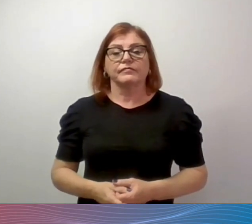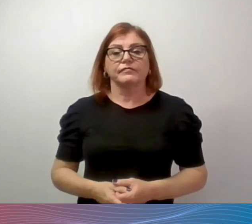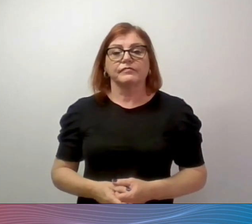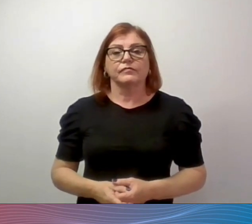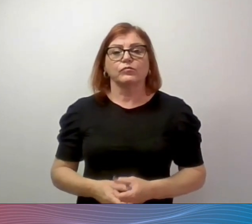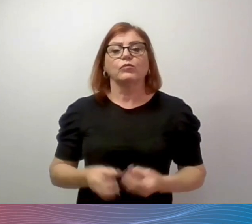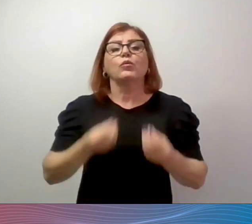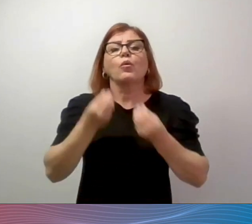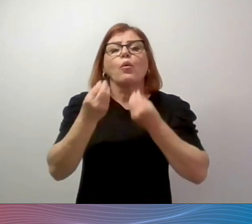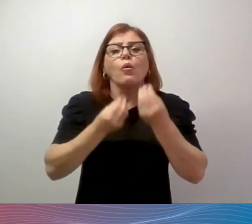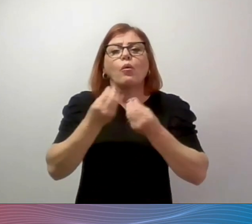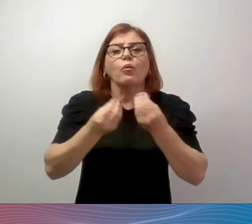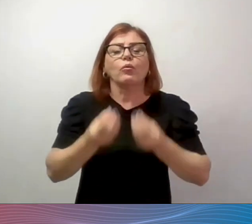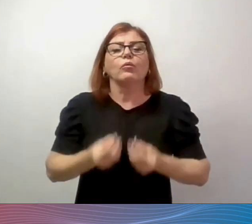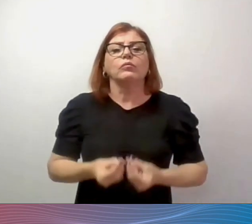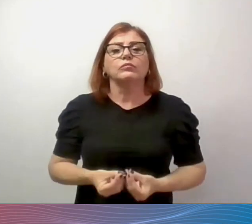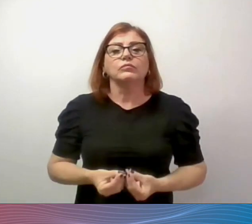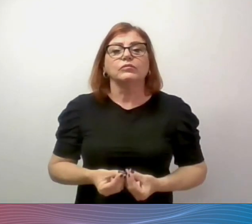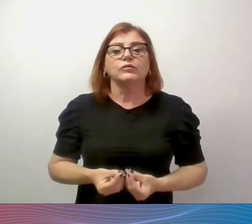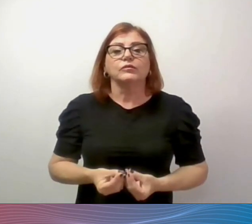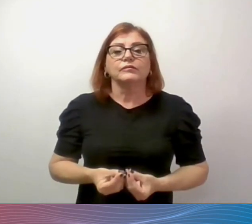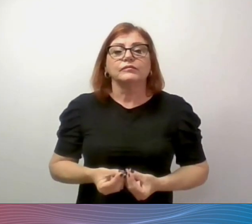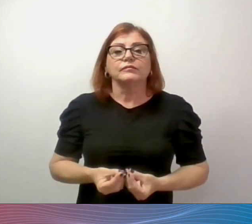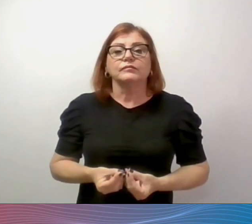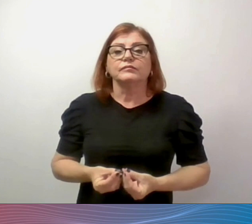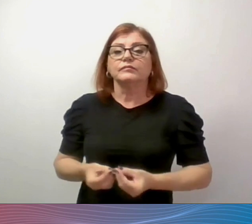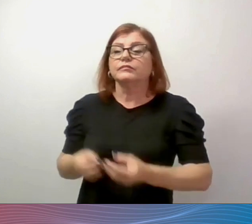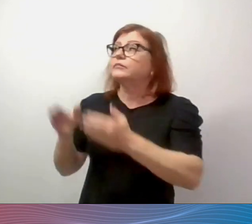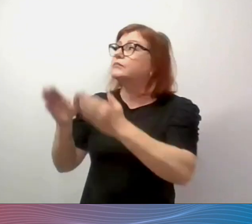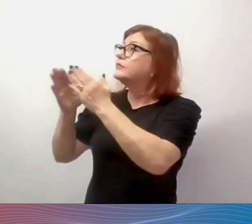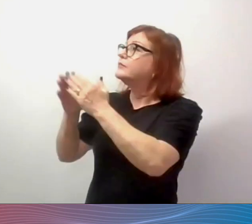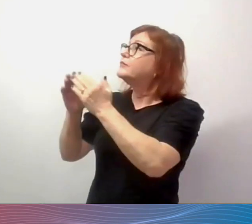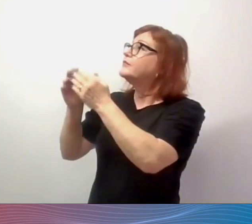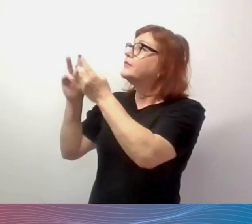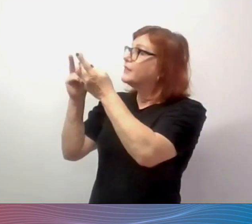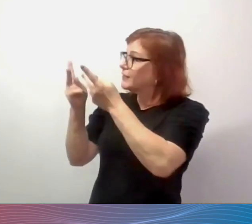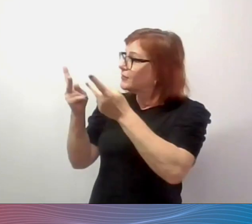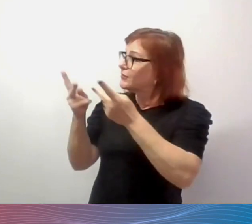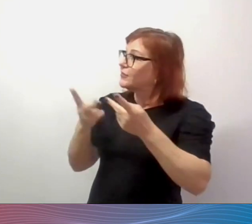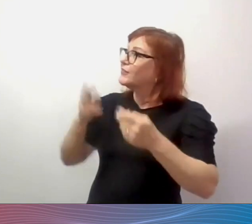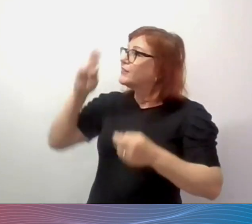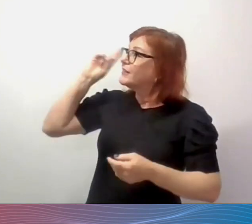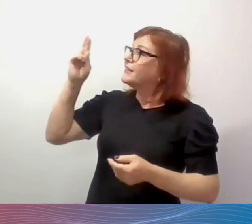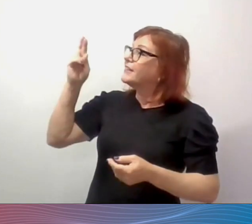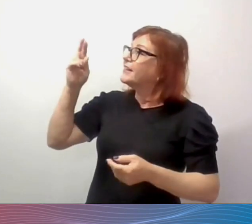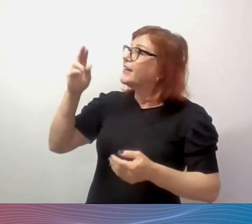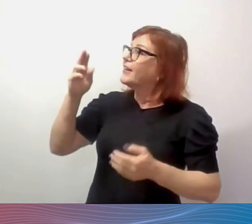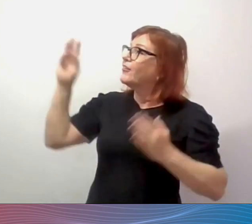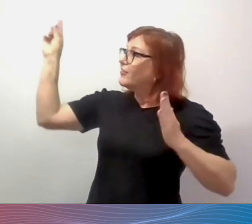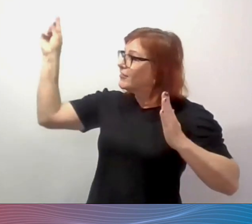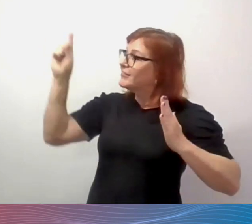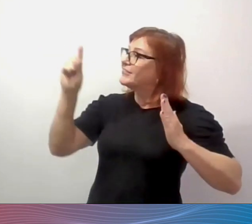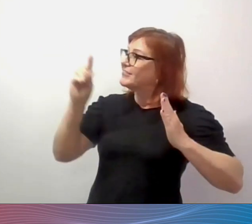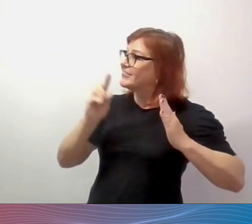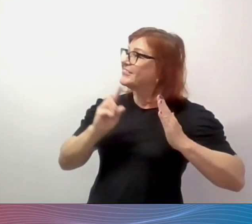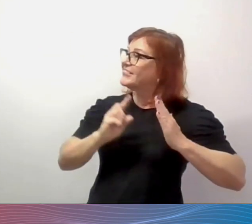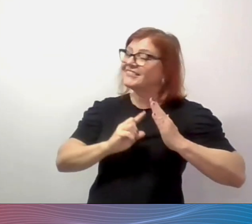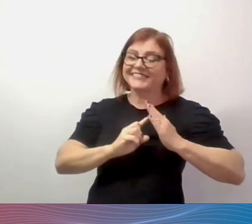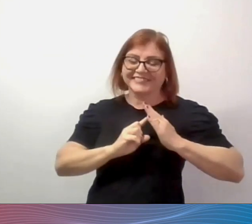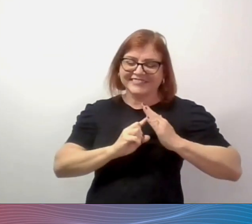a habitar no seu coração. Invite Christ to dwell in your heart. Fala para o Senhor,